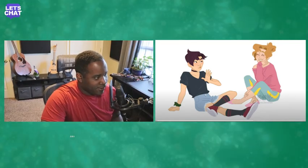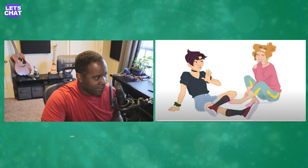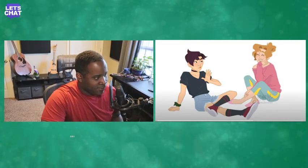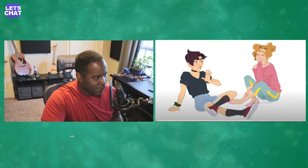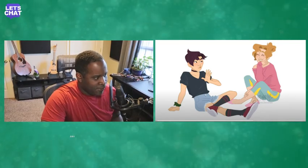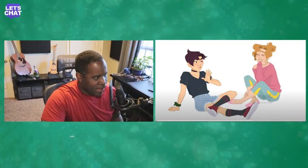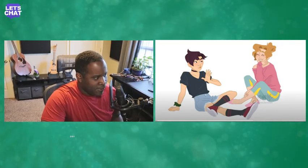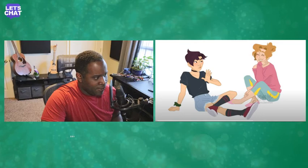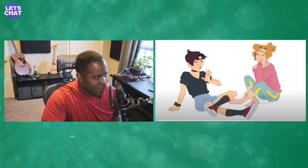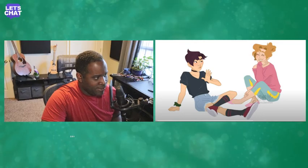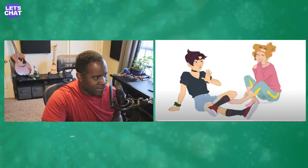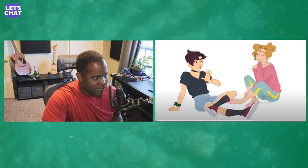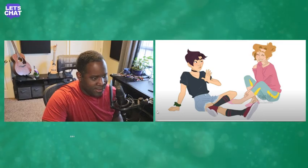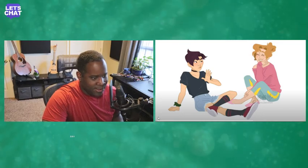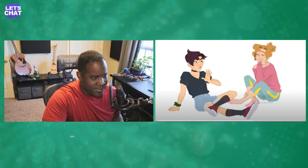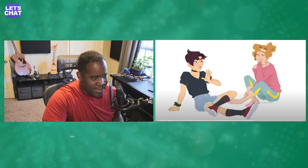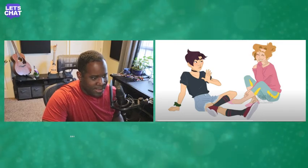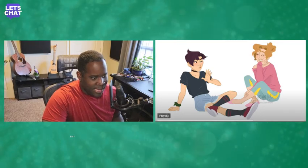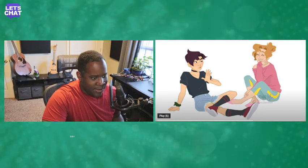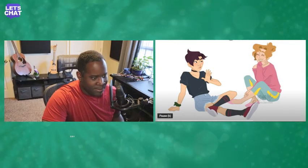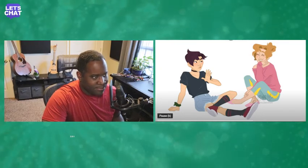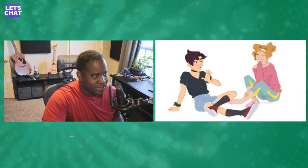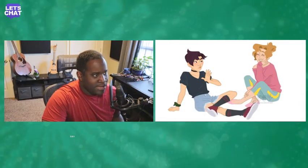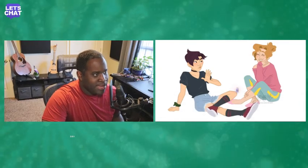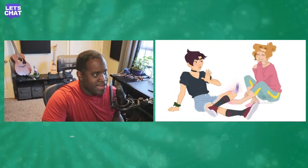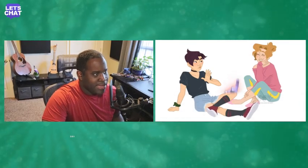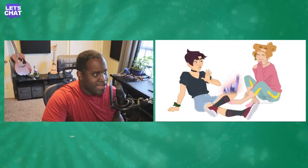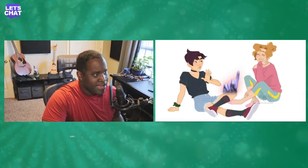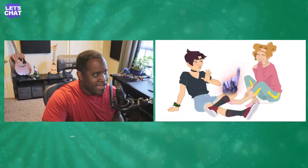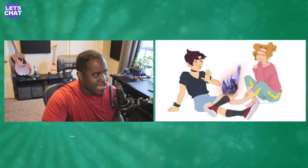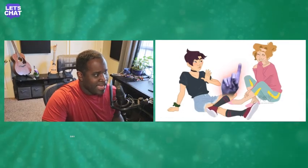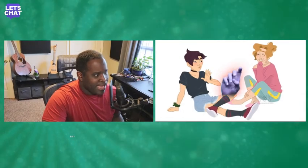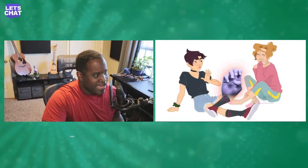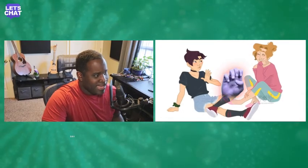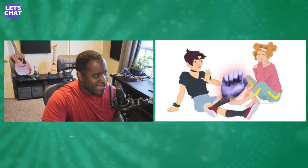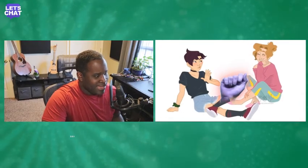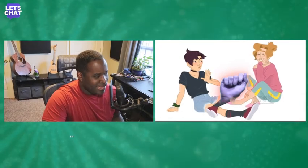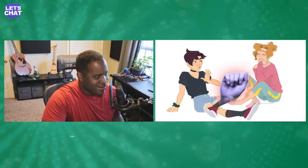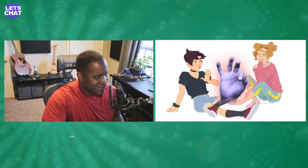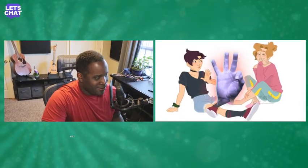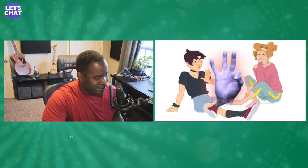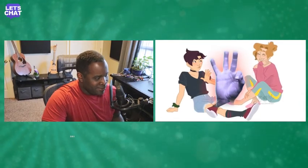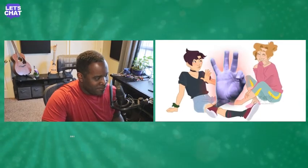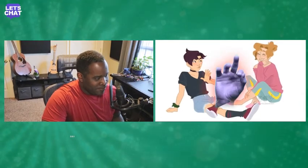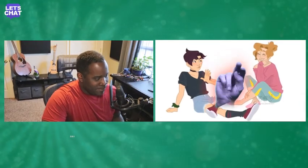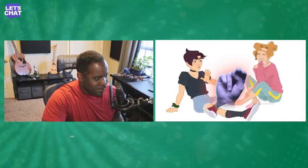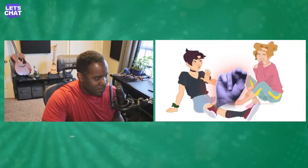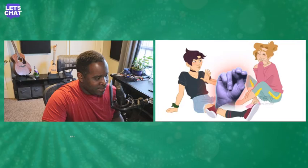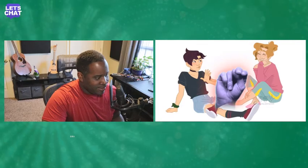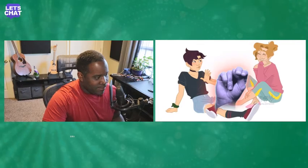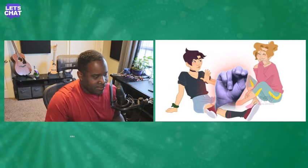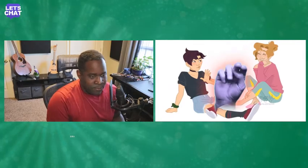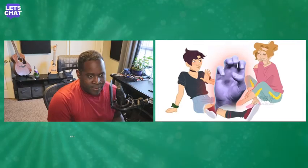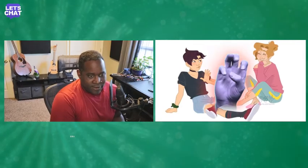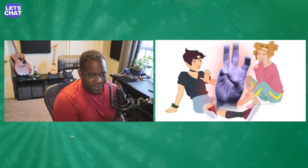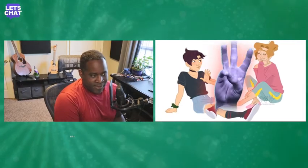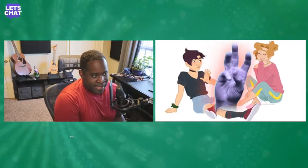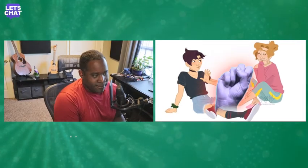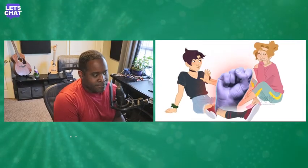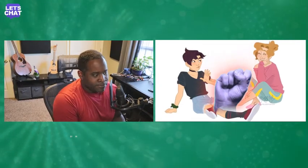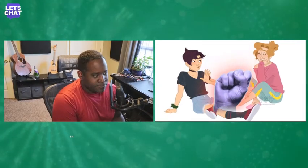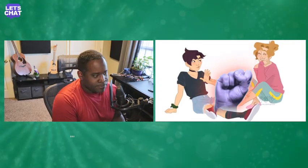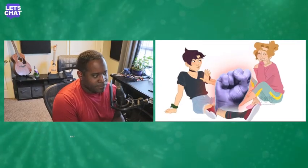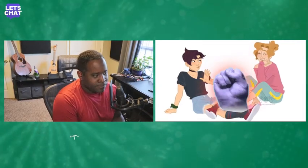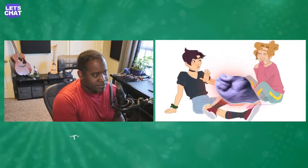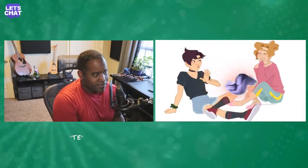expressing herself. So I will open this up. I'll hit play, and we're going to type out the words that she's